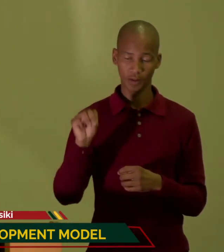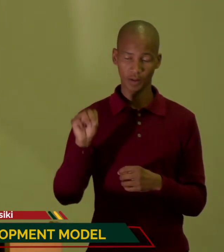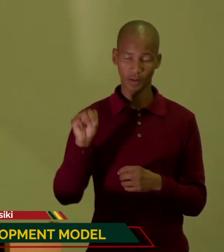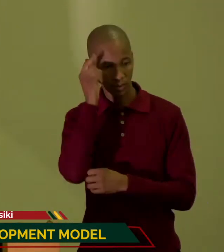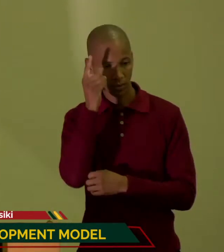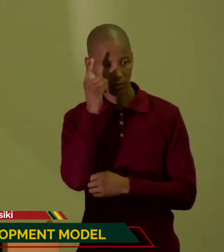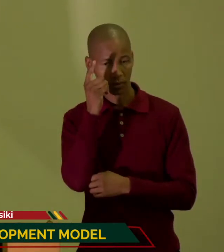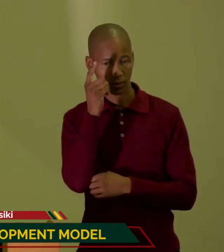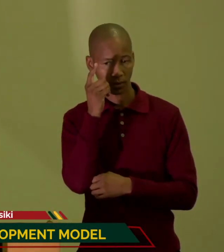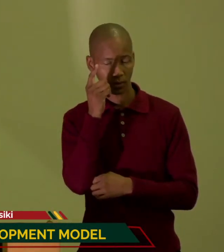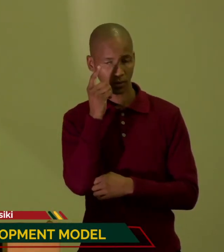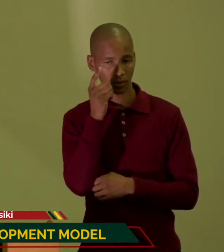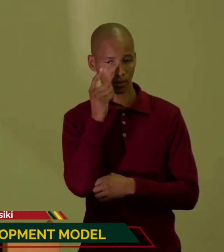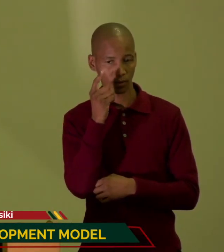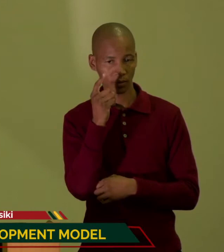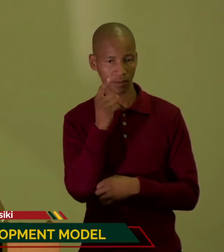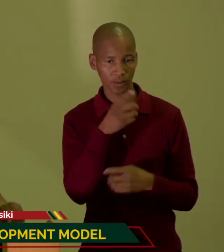that